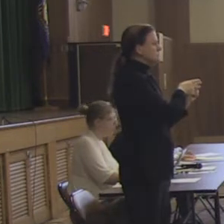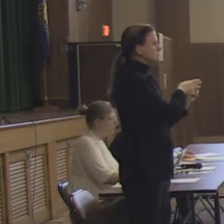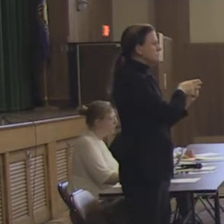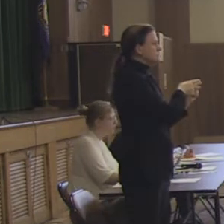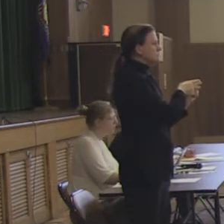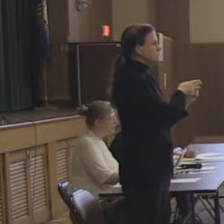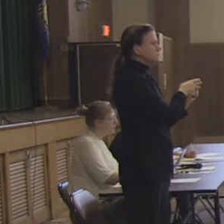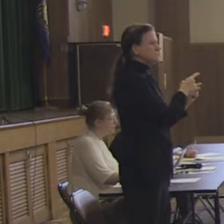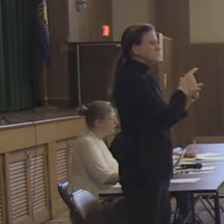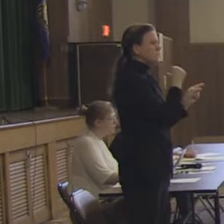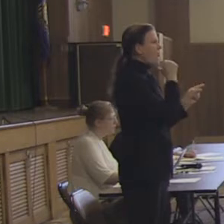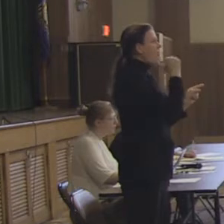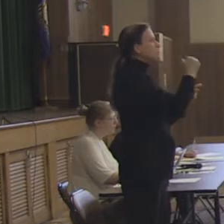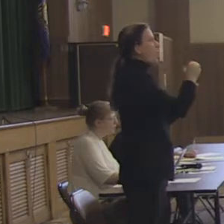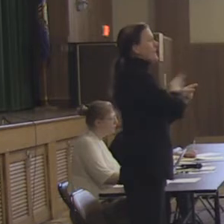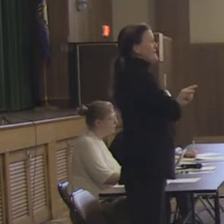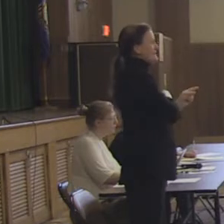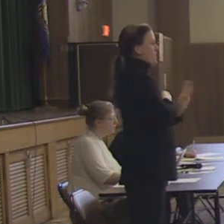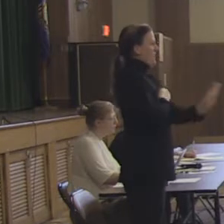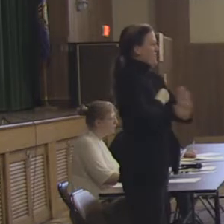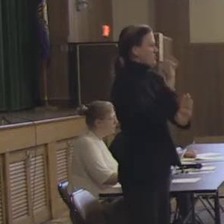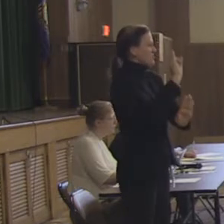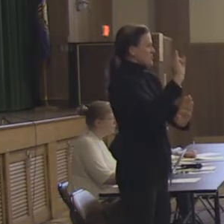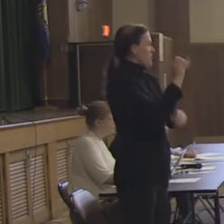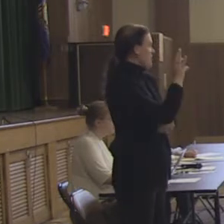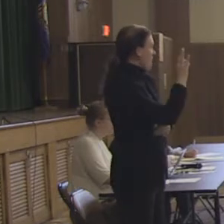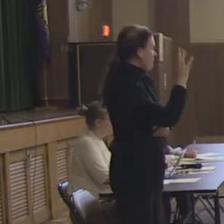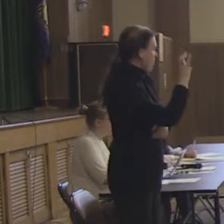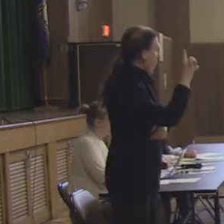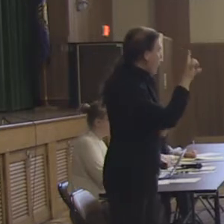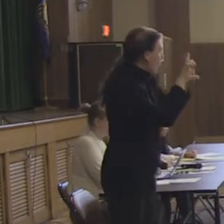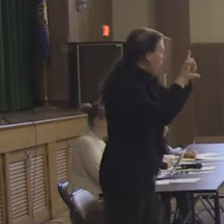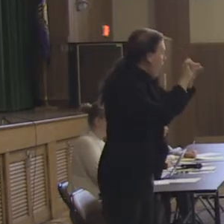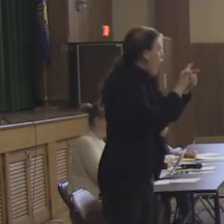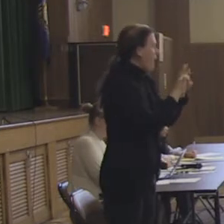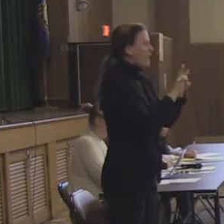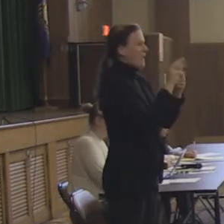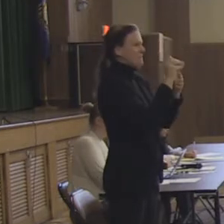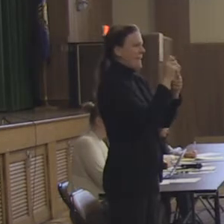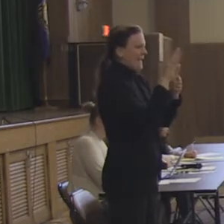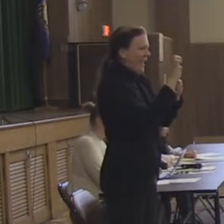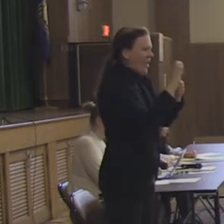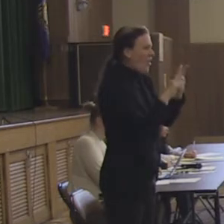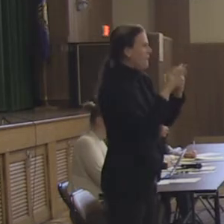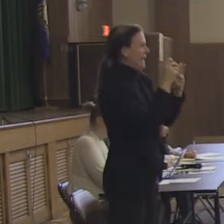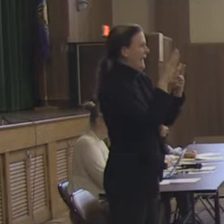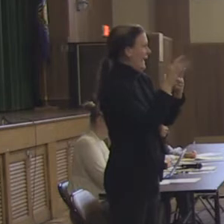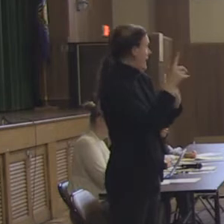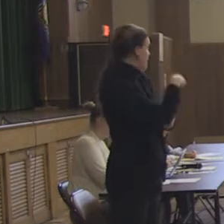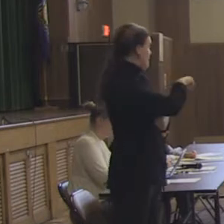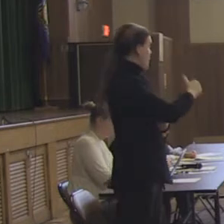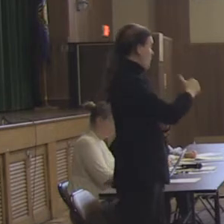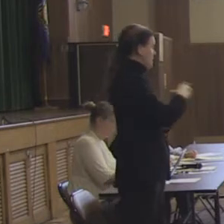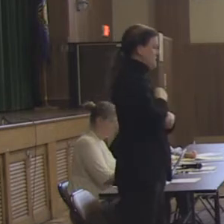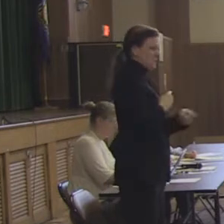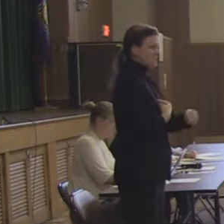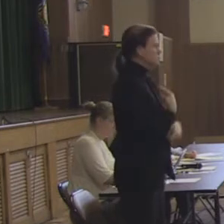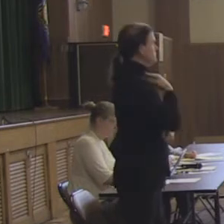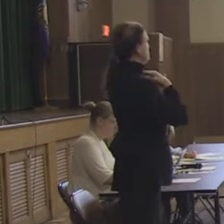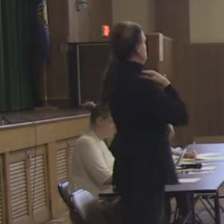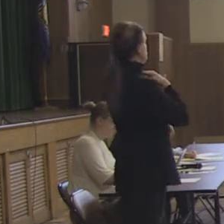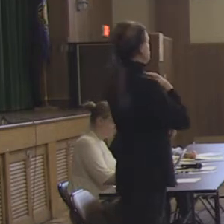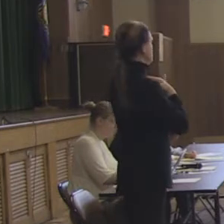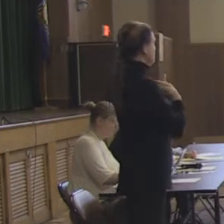or state insurances, which limits the availability of services for those individuals. So I may see a